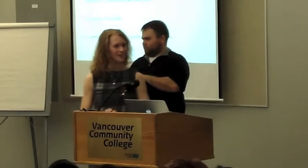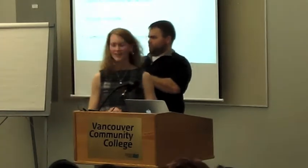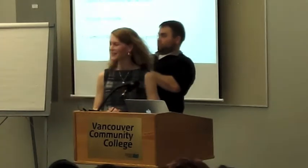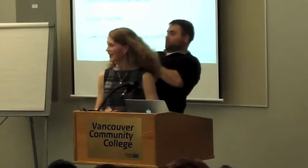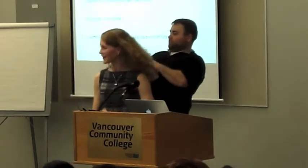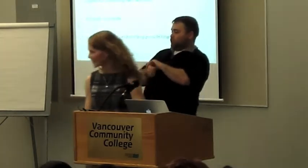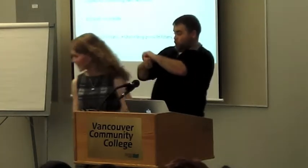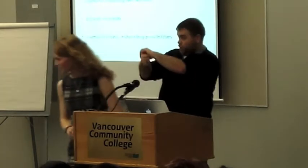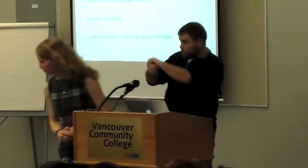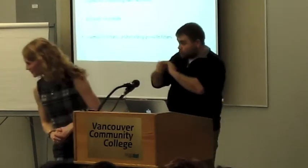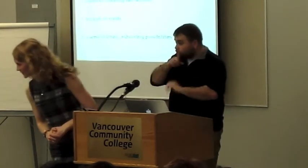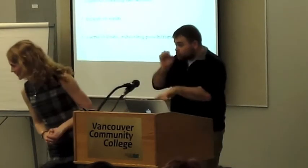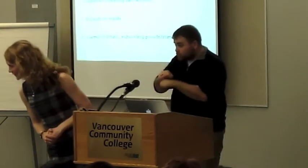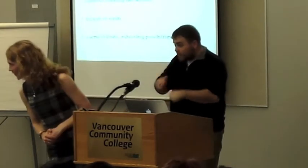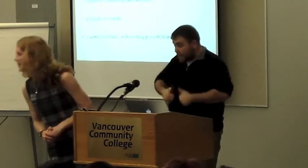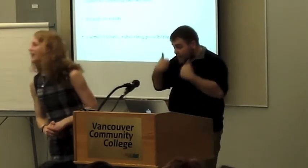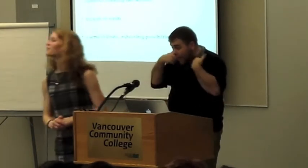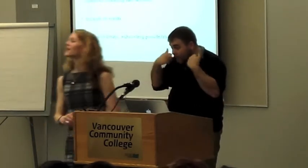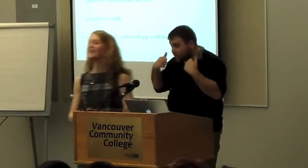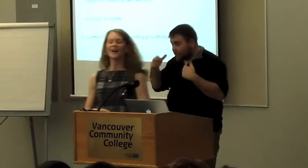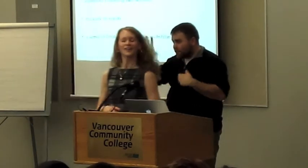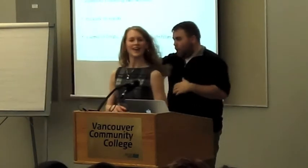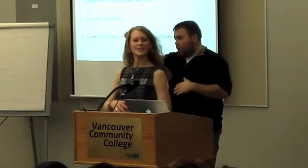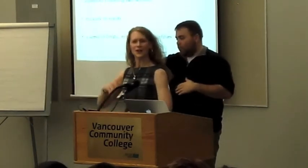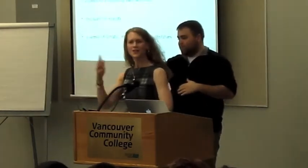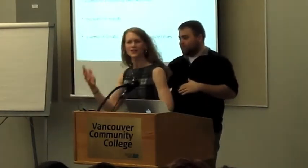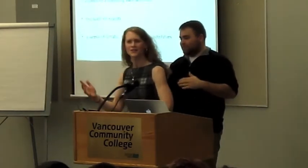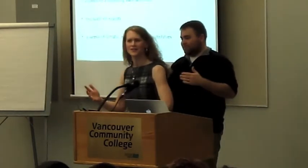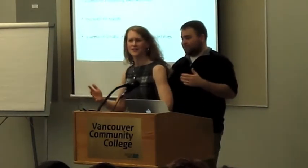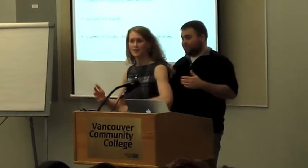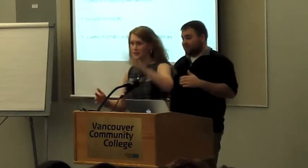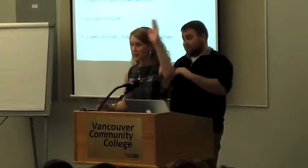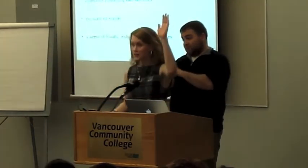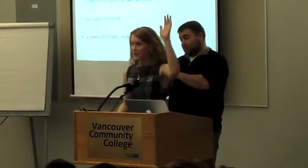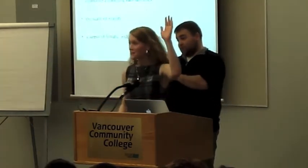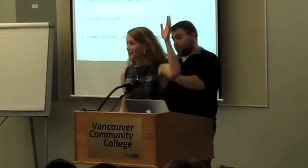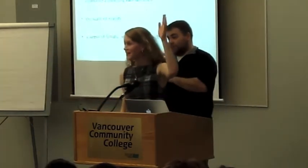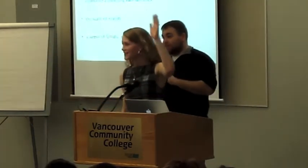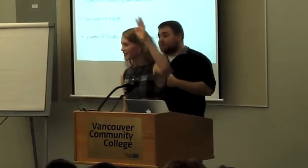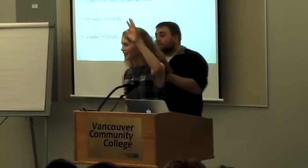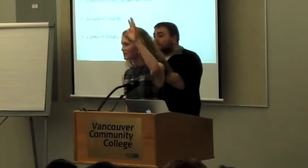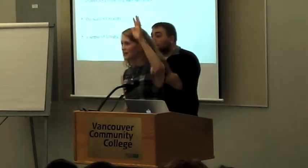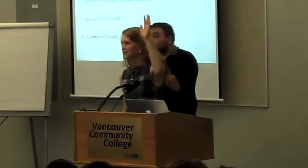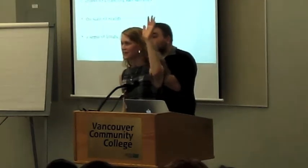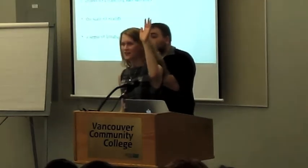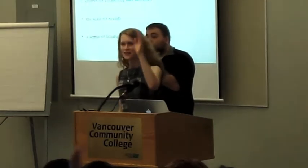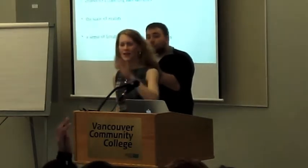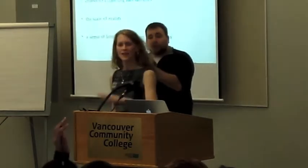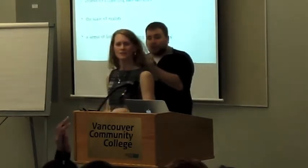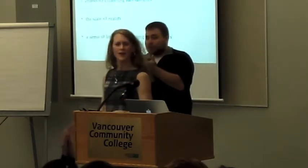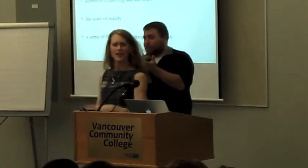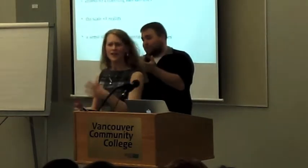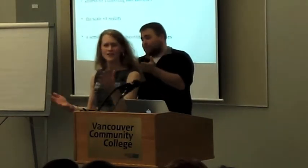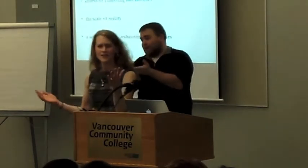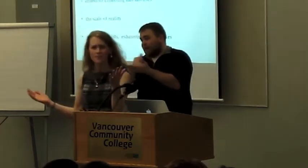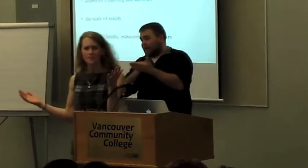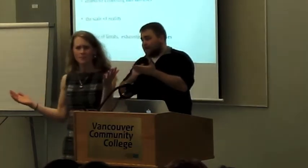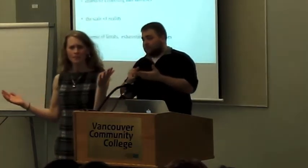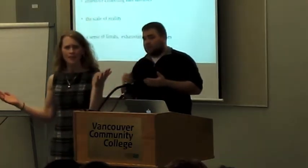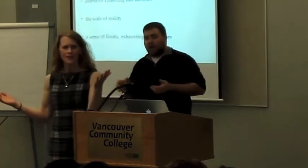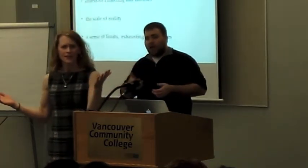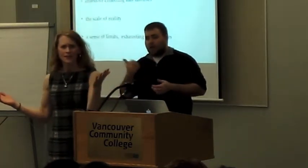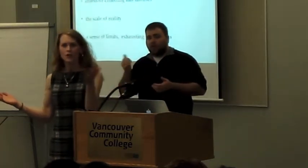one before. Like alive? Oh. Okay, turtles. Stickers, anybody? I had my stickers. Anybody